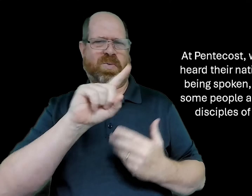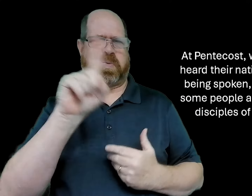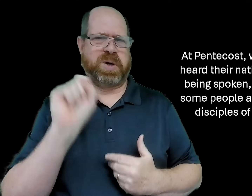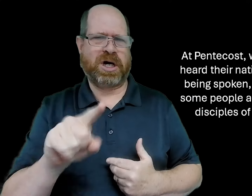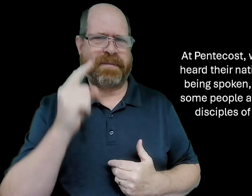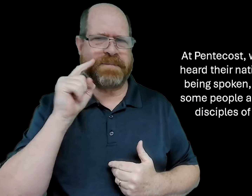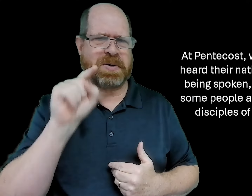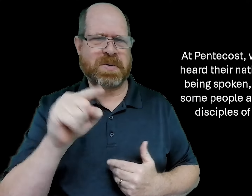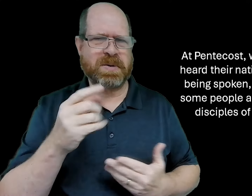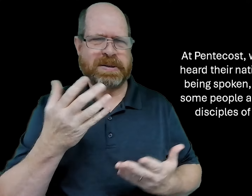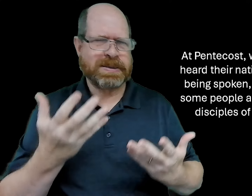So here's our question.